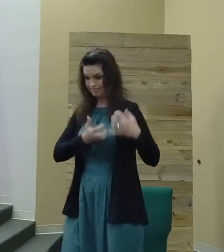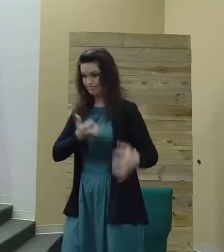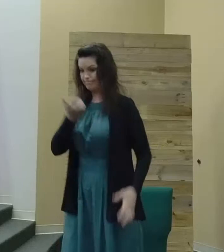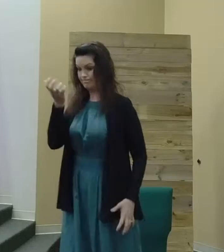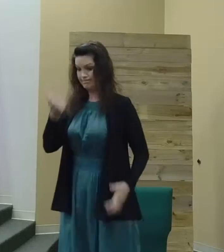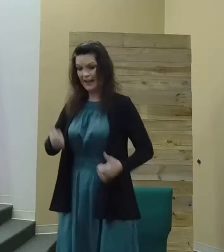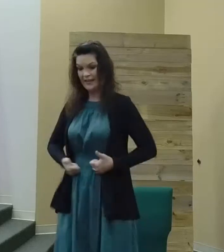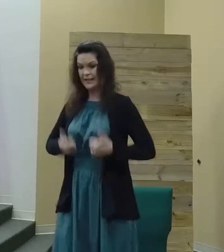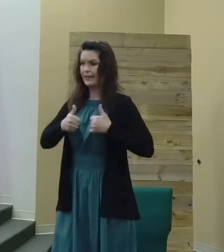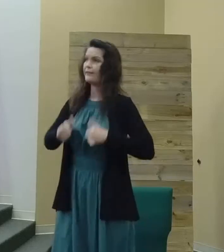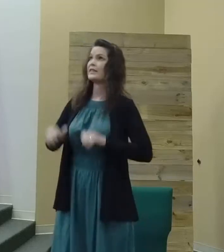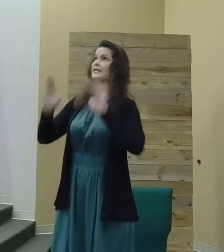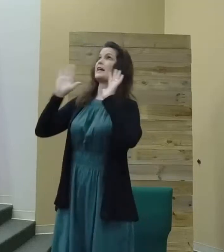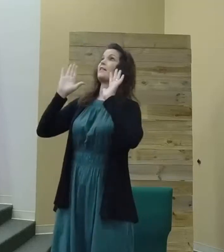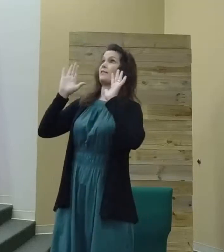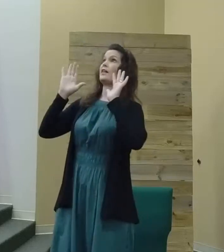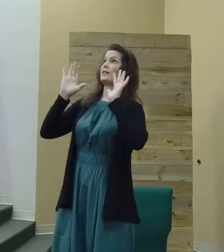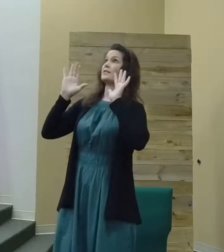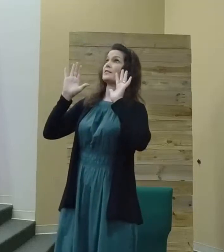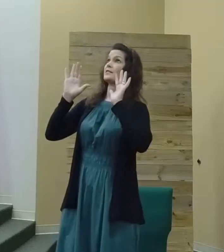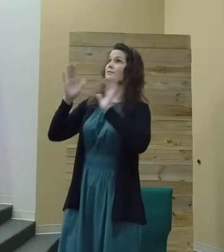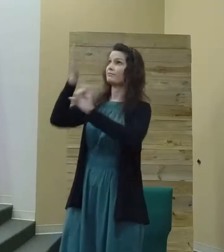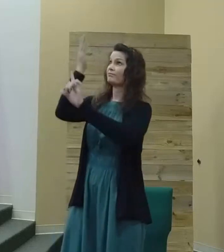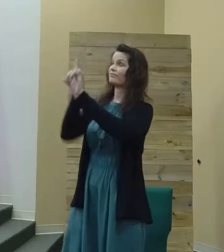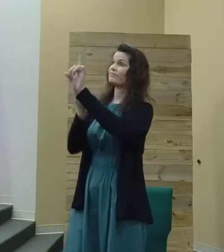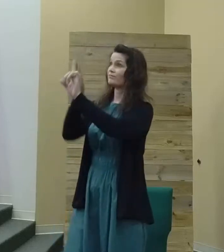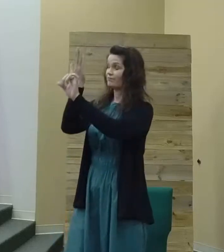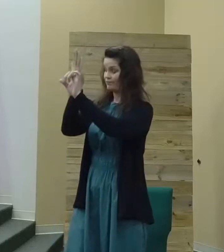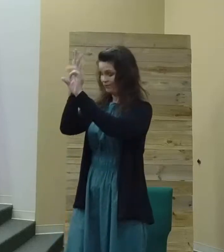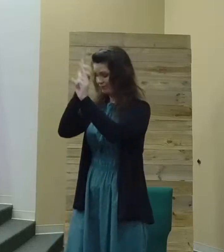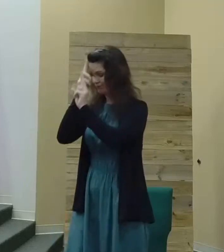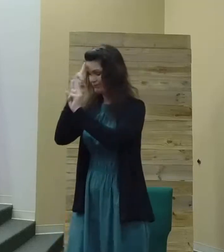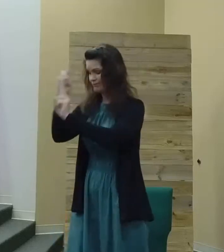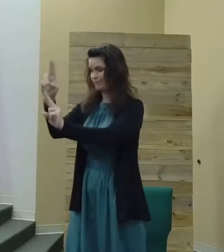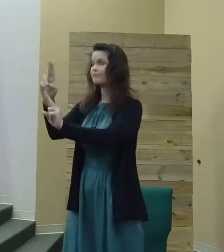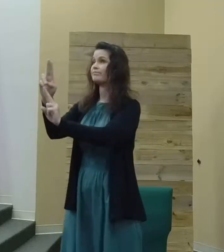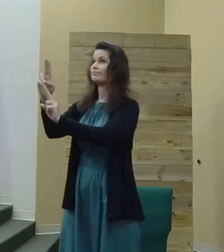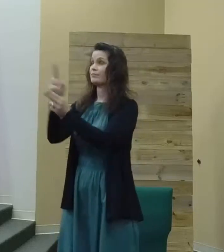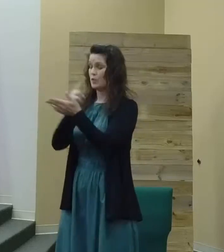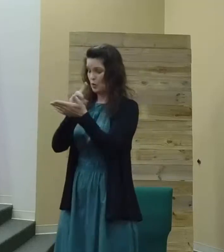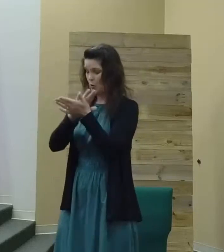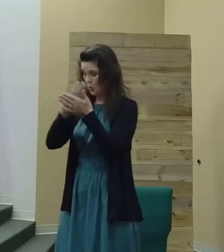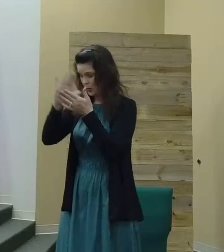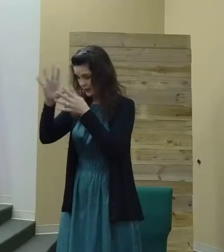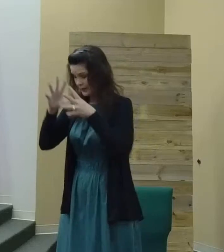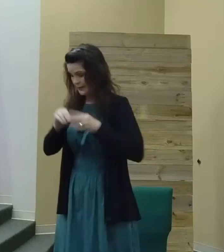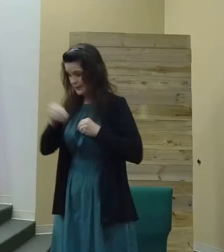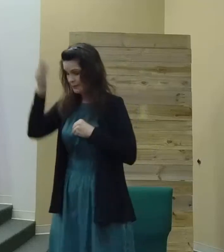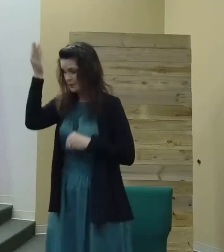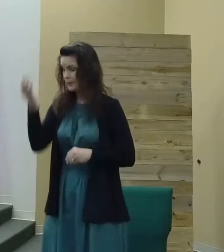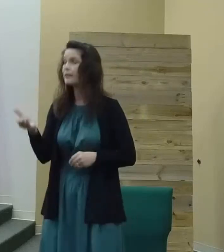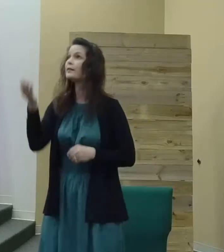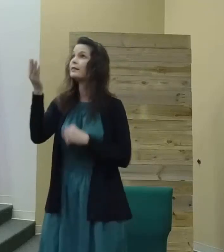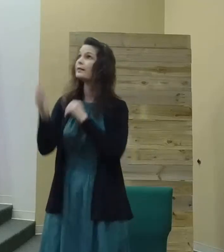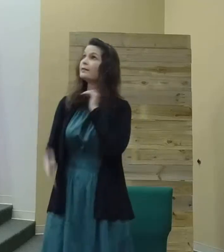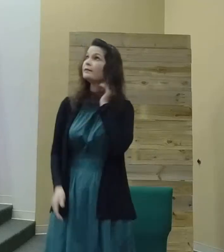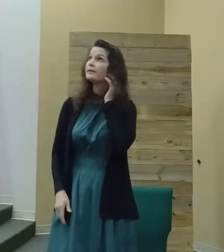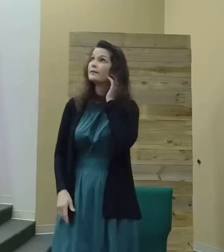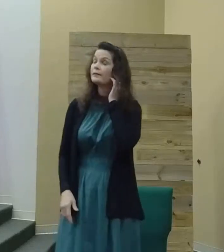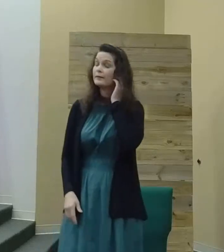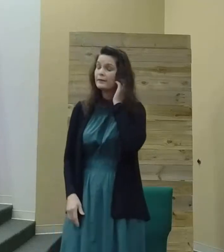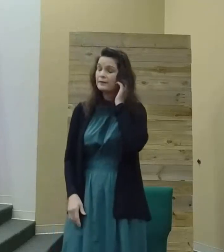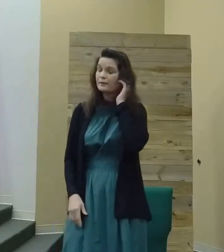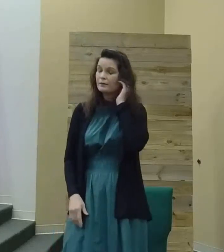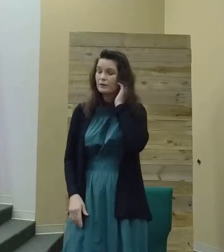lives, as a living sacrifice to you, holy and acceptable. And